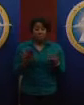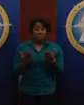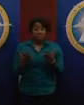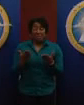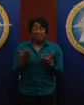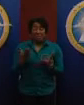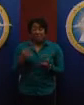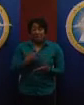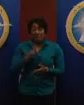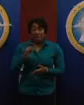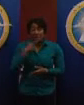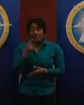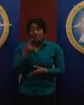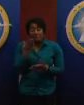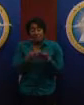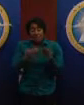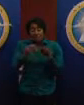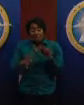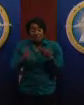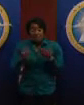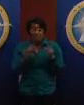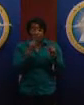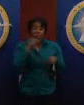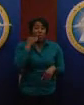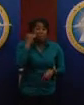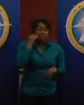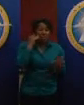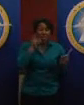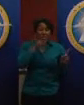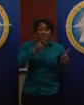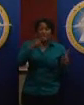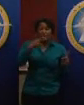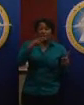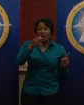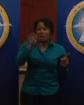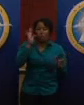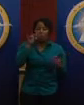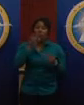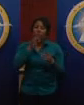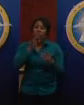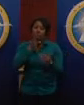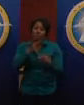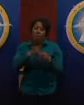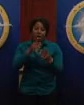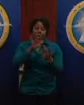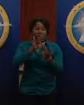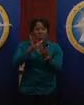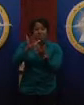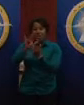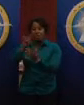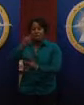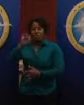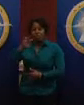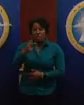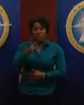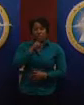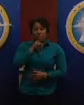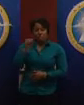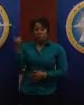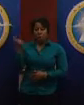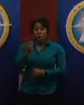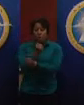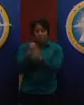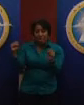have to go home. Again, Dr. Harris can address the contact tracing and what we have to do to make sure we keep the population safe. We could